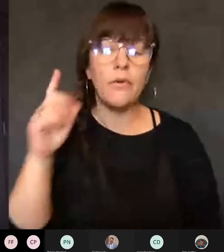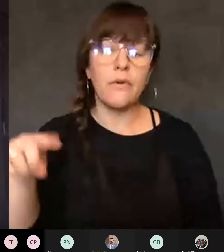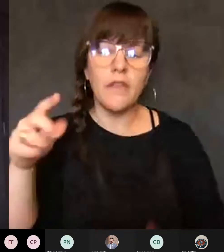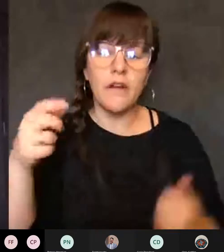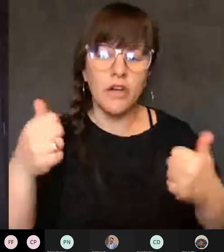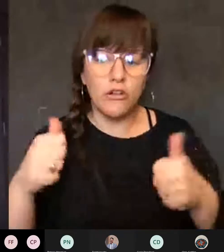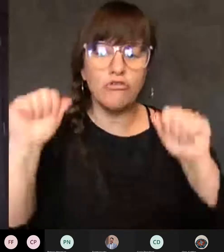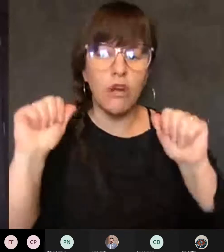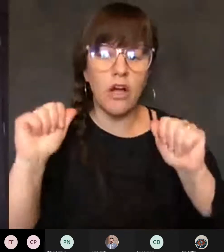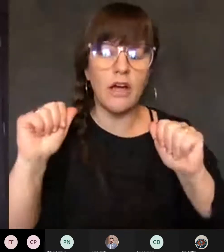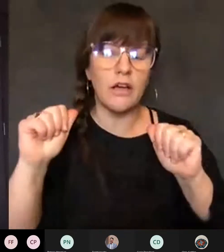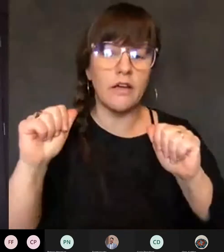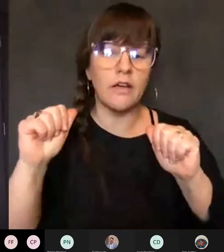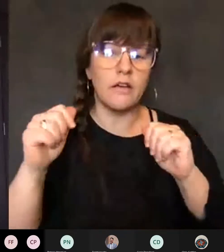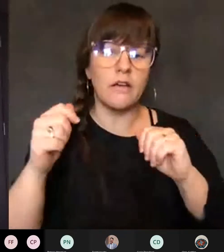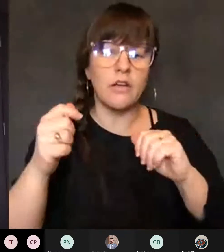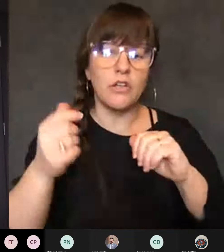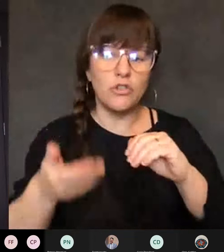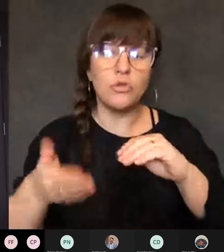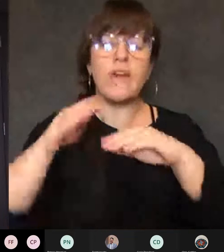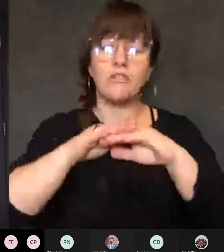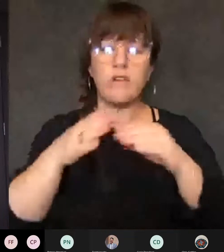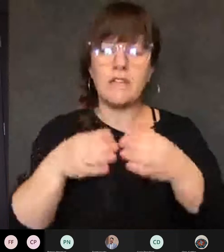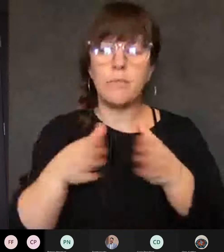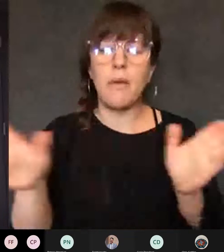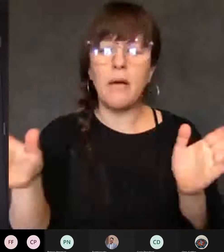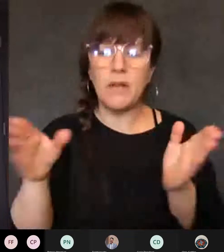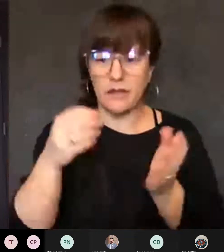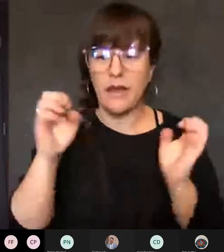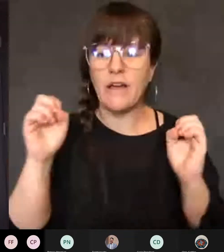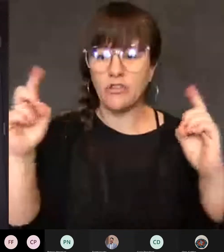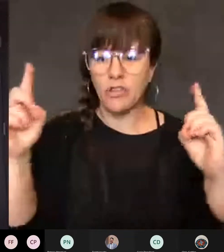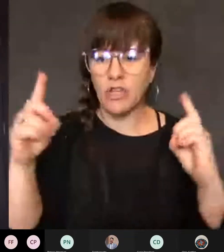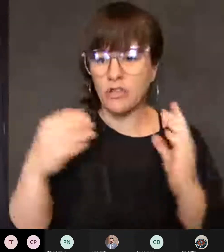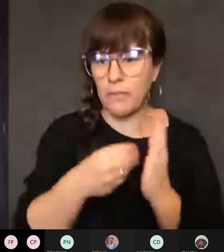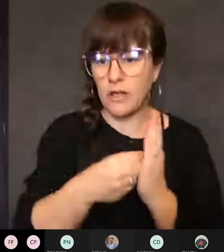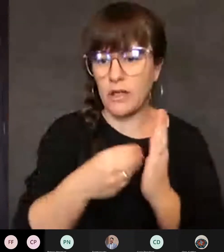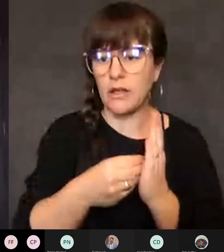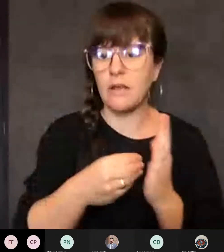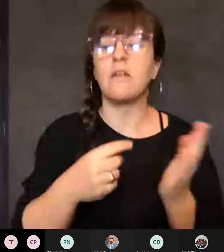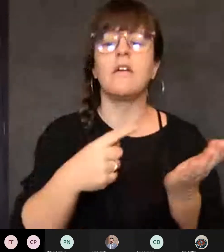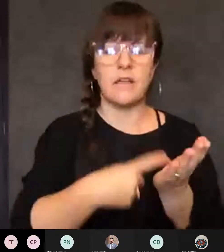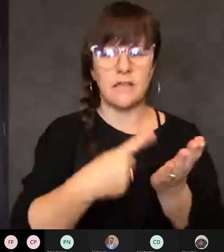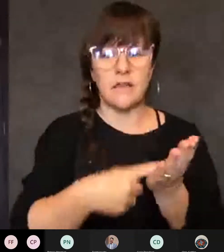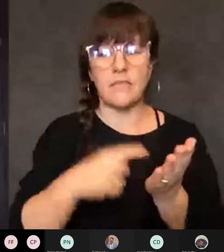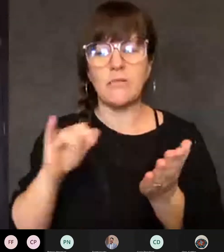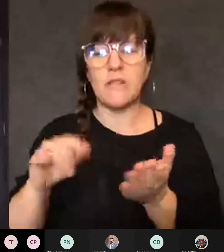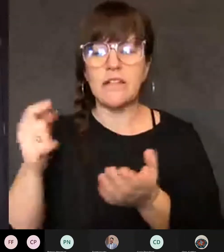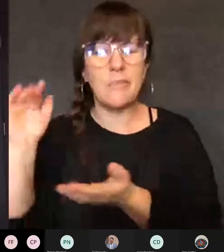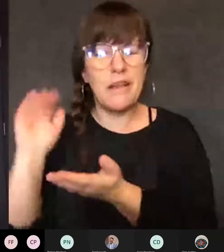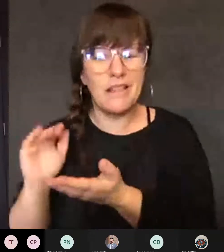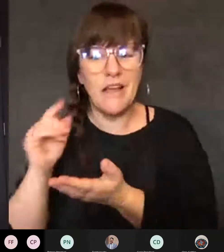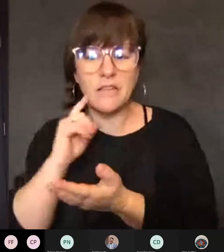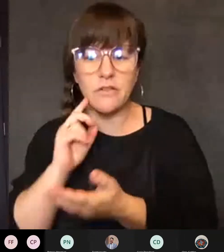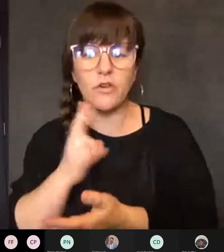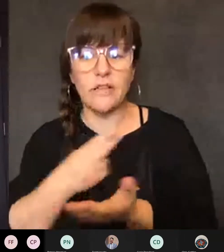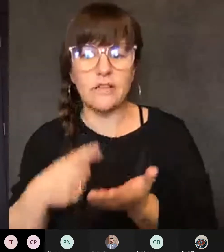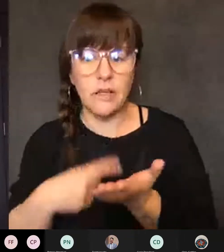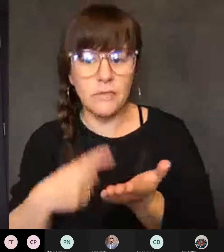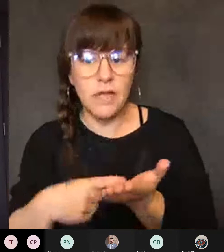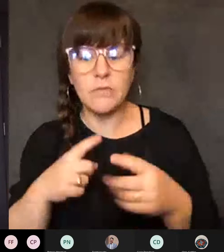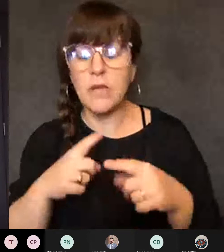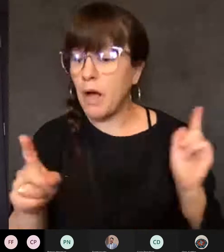give a little bit larger increases to public education, and so that sometimes can mean a little bit less for us, but